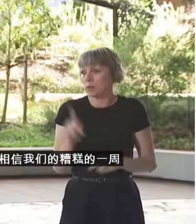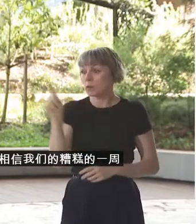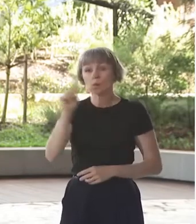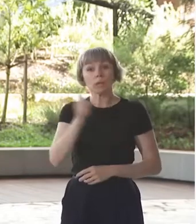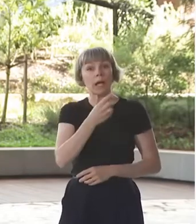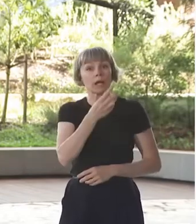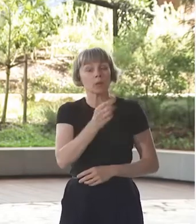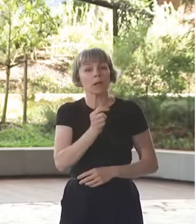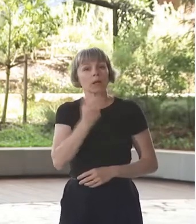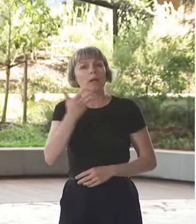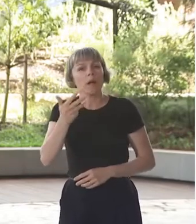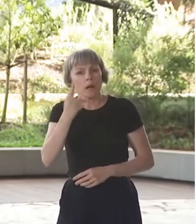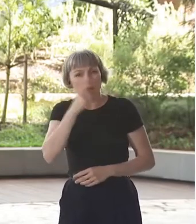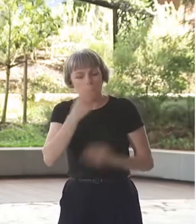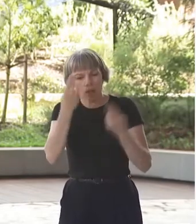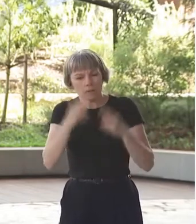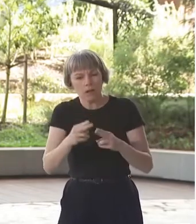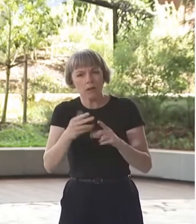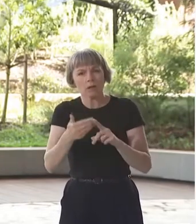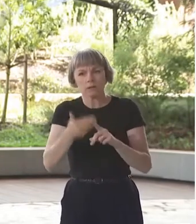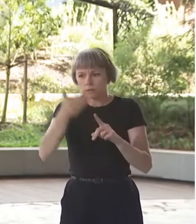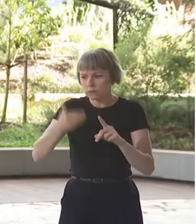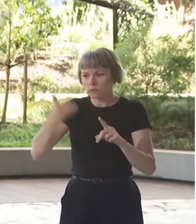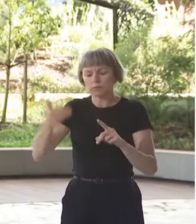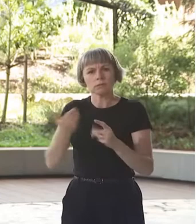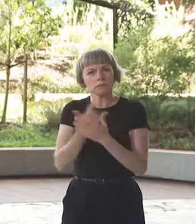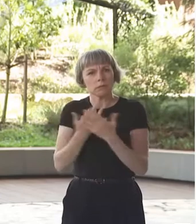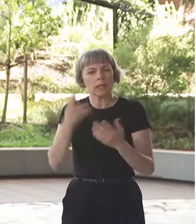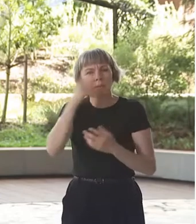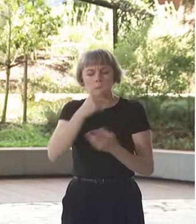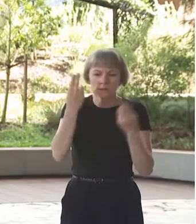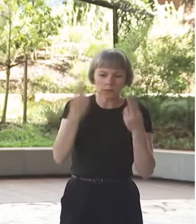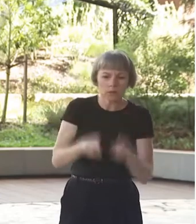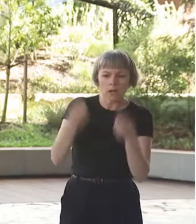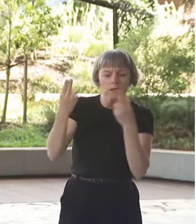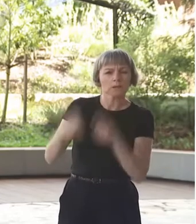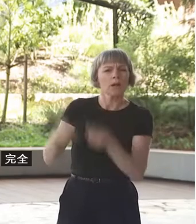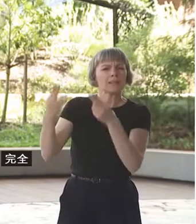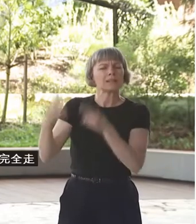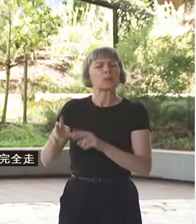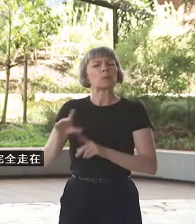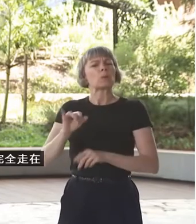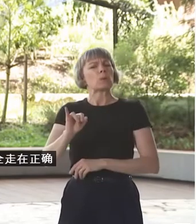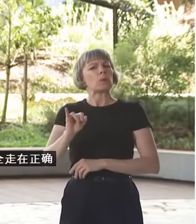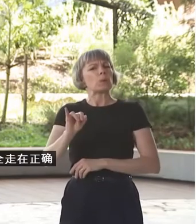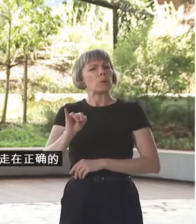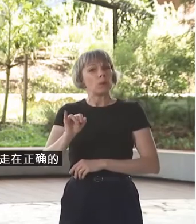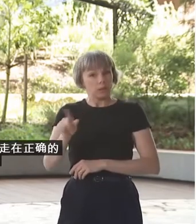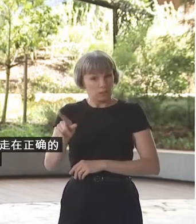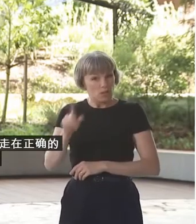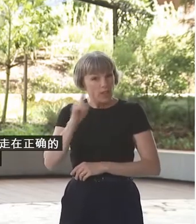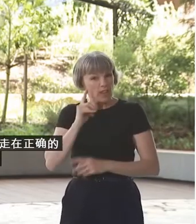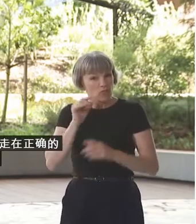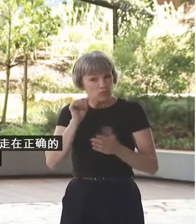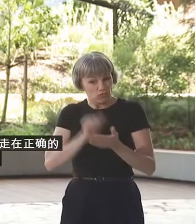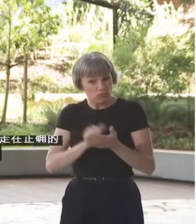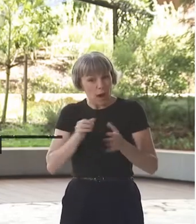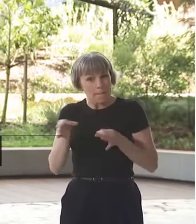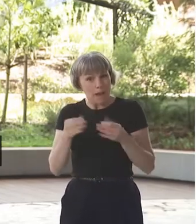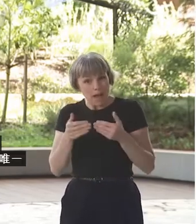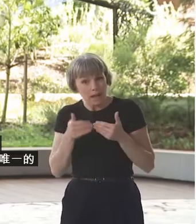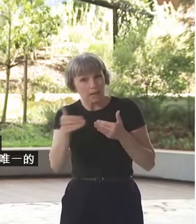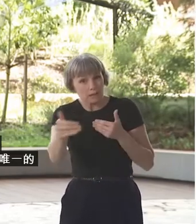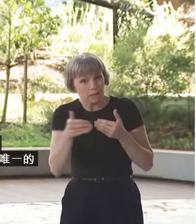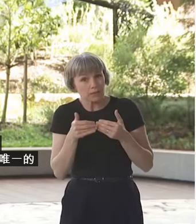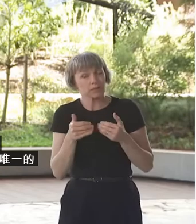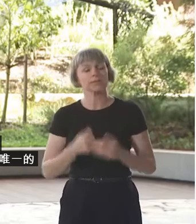resolve about whether or not we're on the right path in terms of those measures? I believe we're completely on the right path.